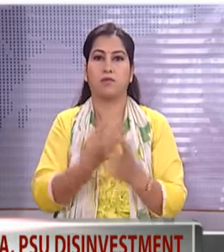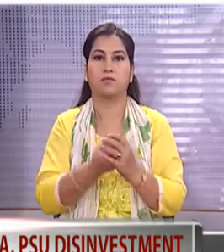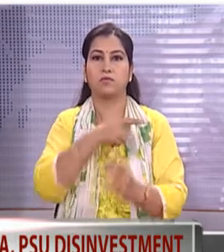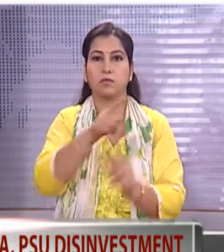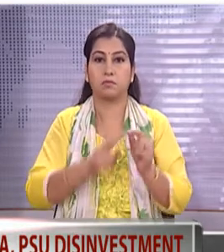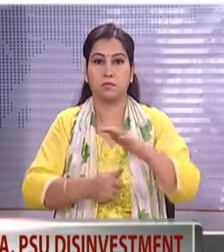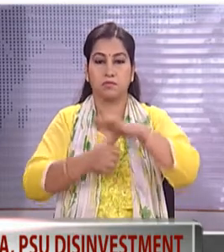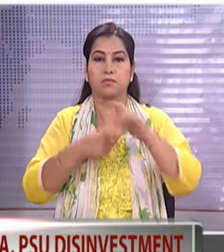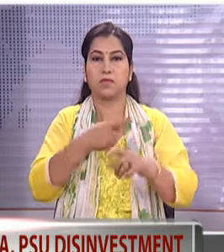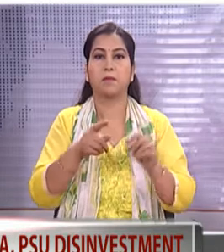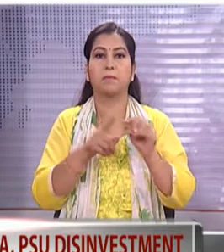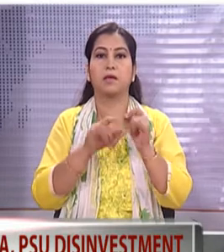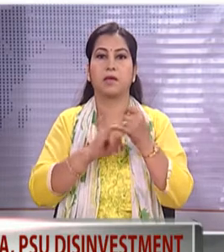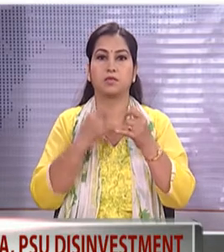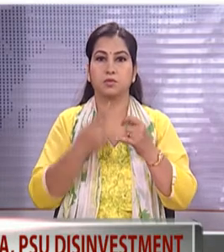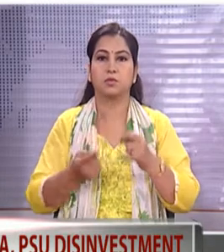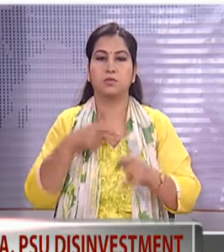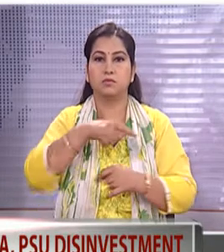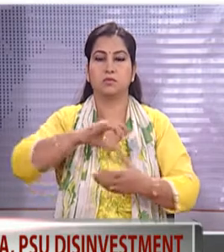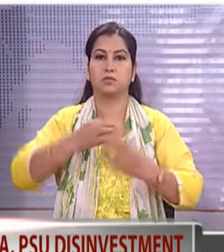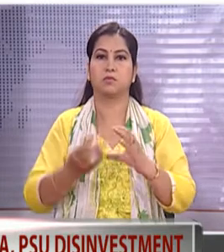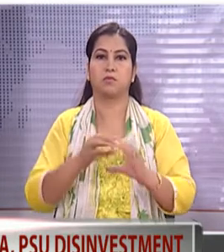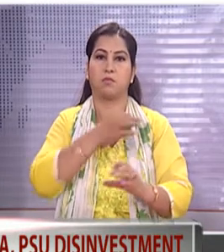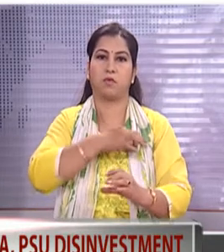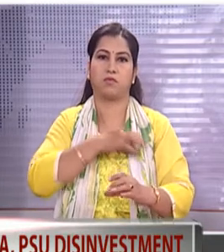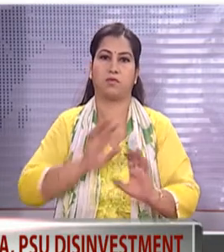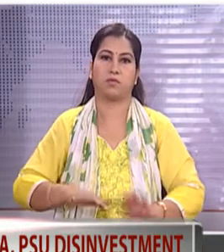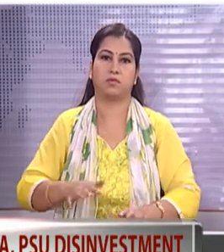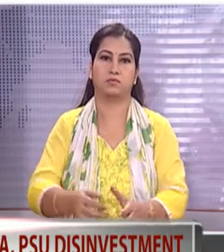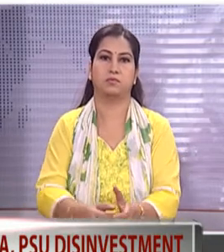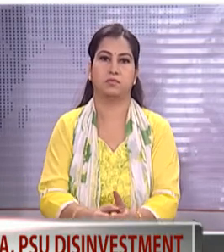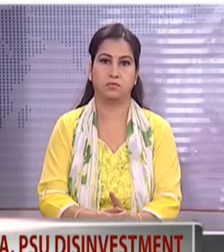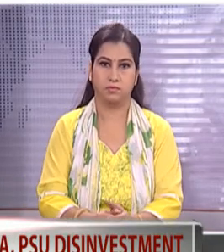strategic sale of PSUs, including those that are making profits.